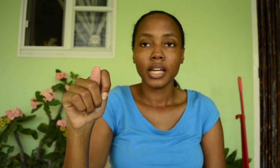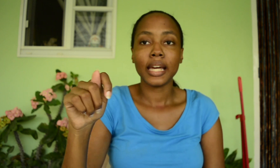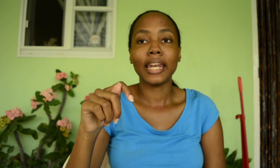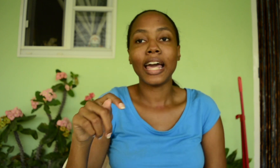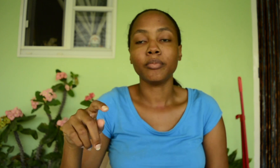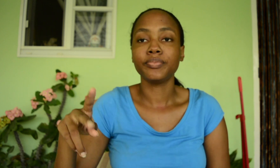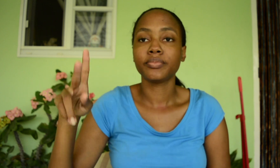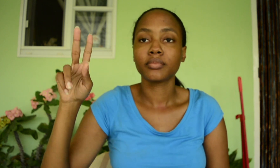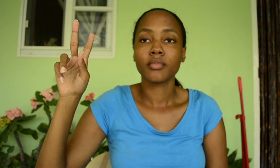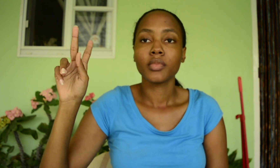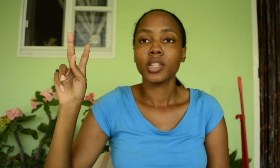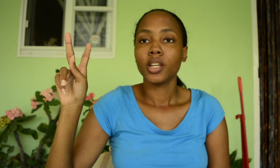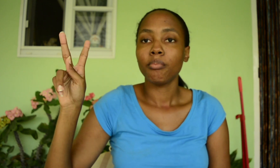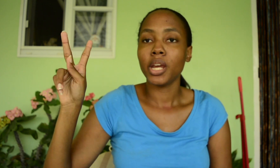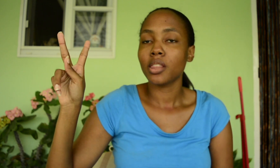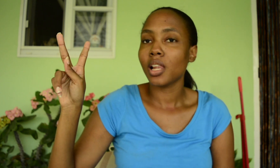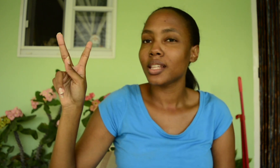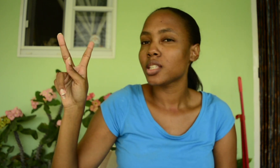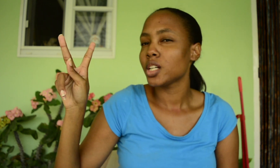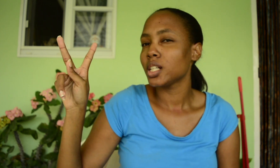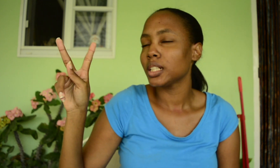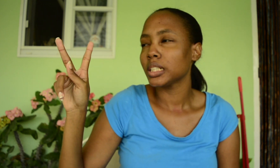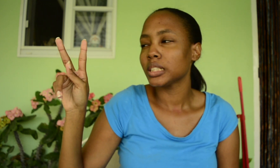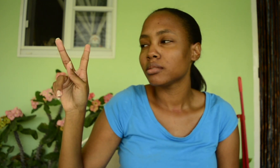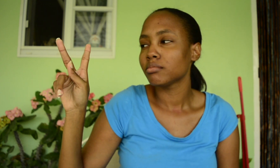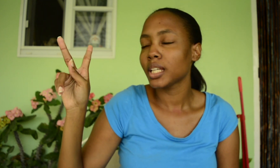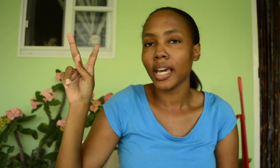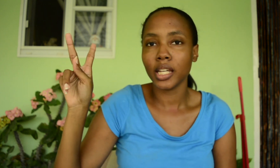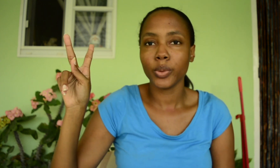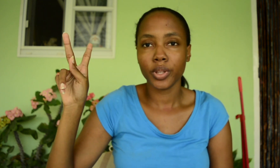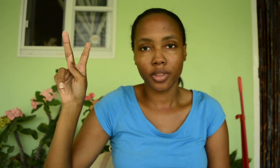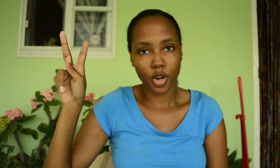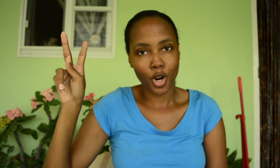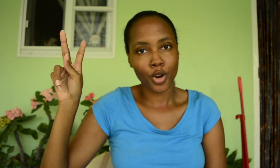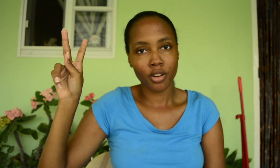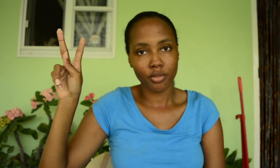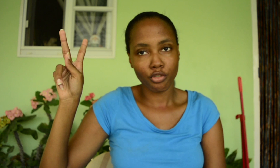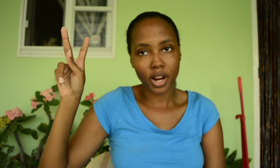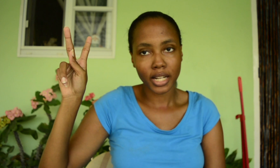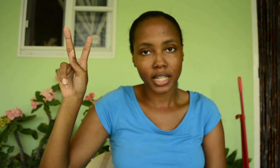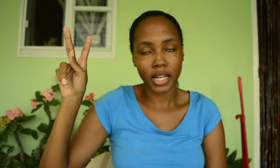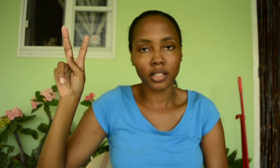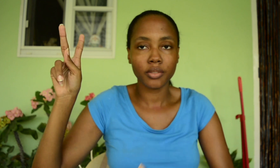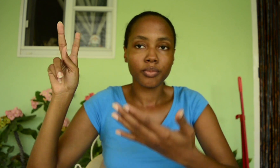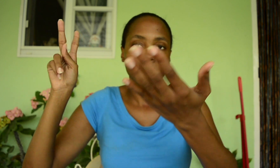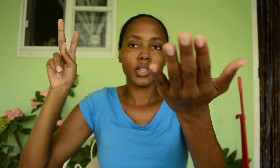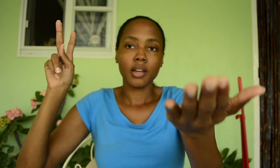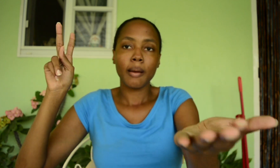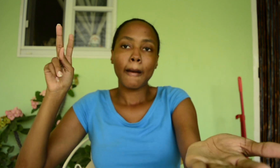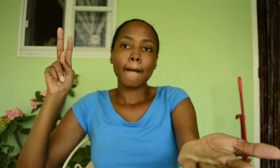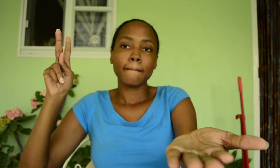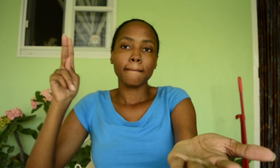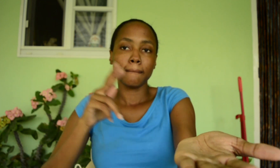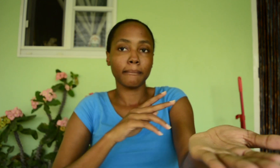And lamb, make the letter K with your right hand.